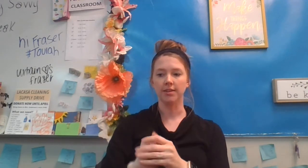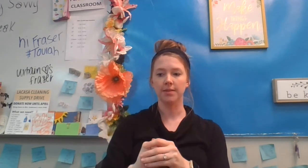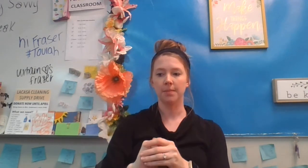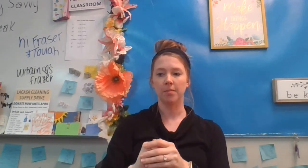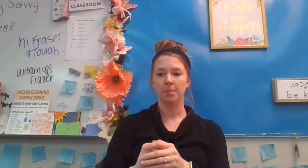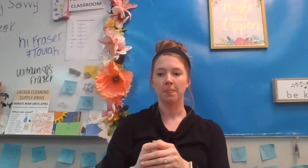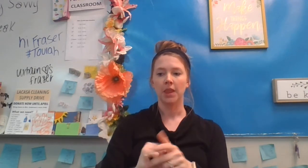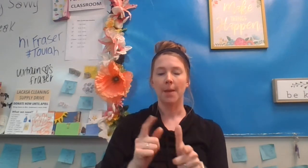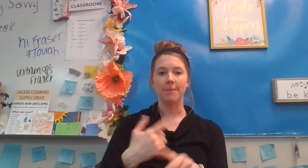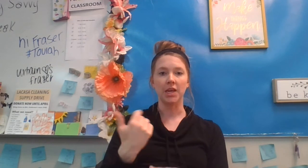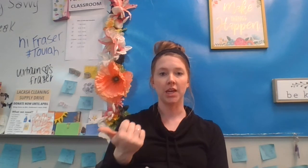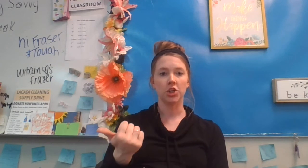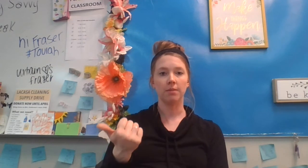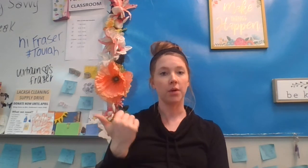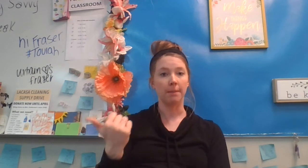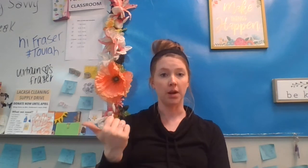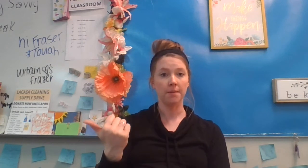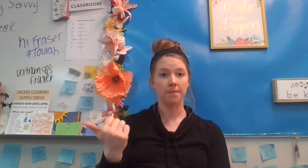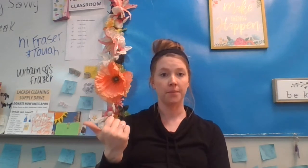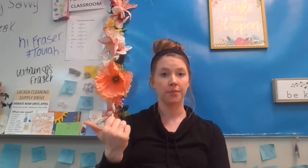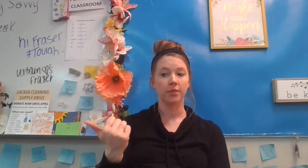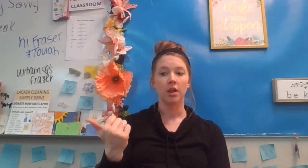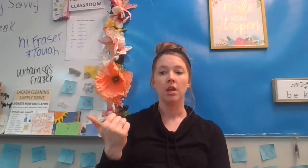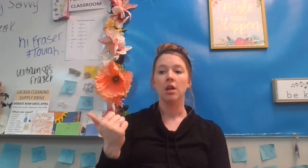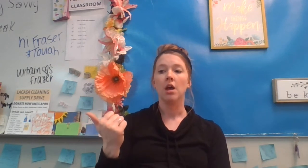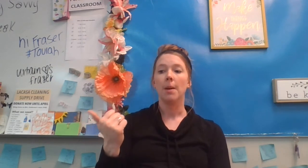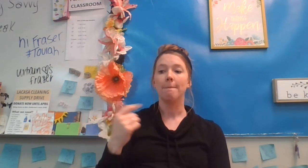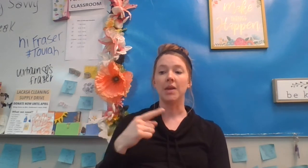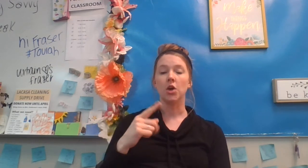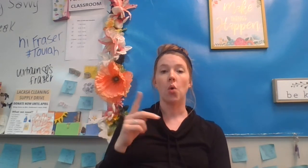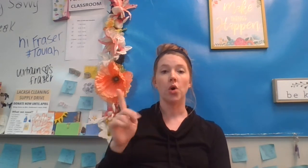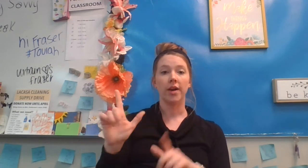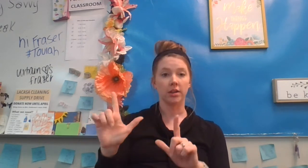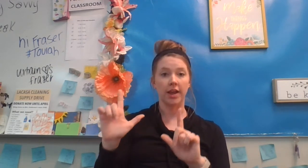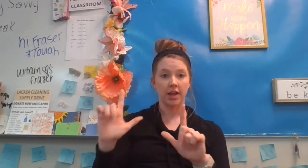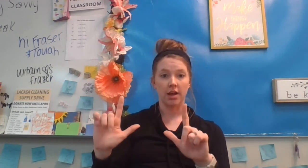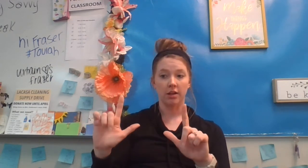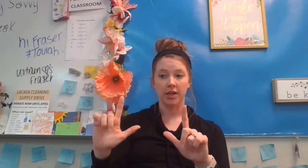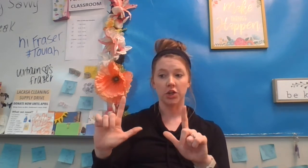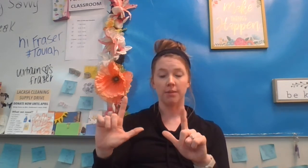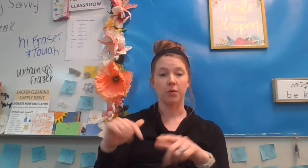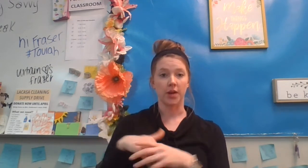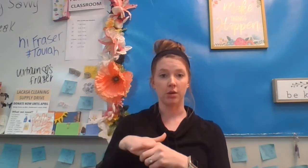things. B hand shape for a mirror. B or L hand shape for windows.